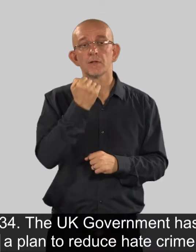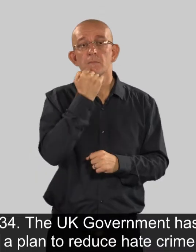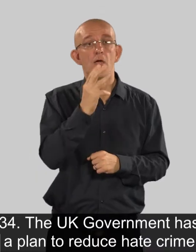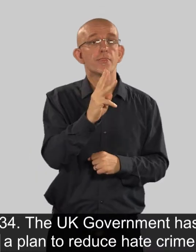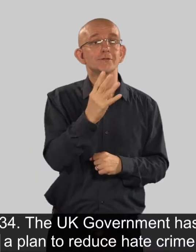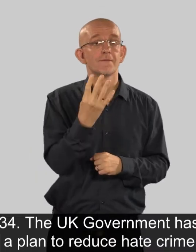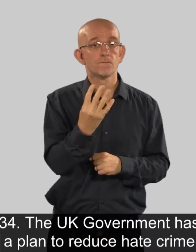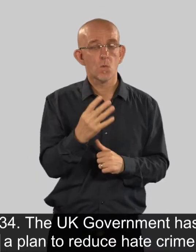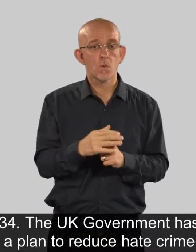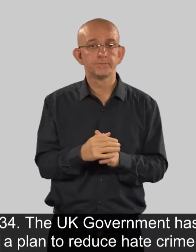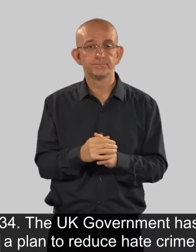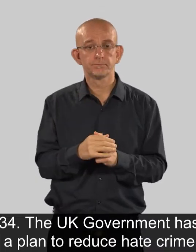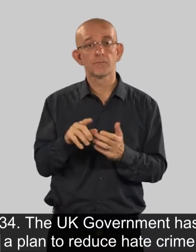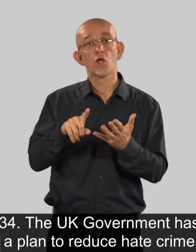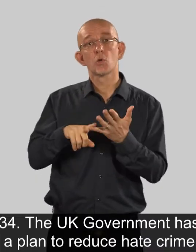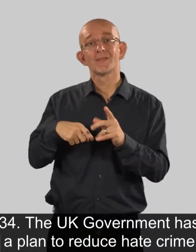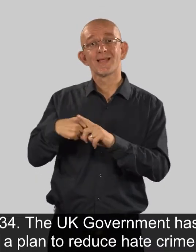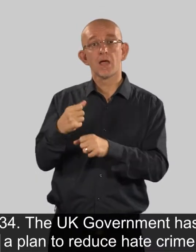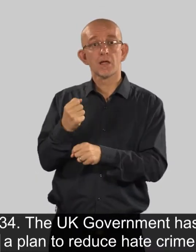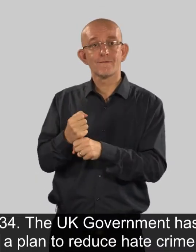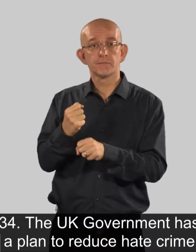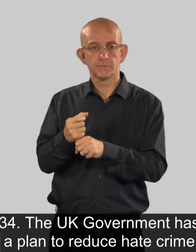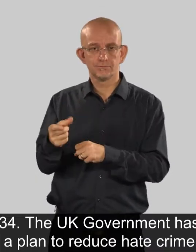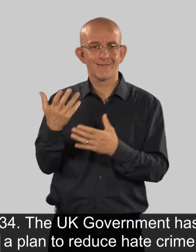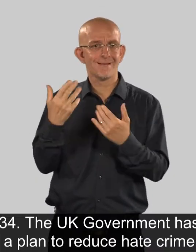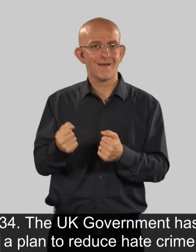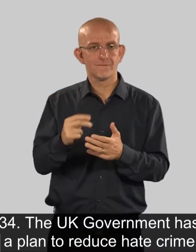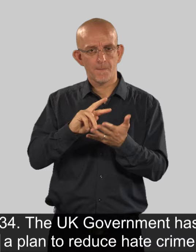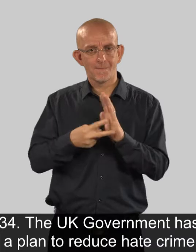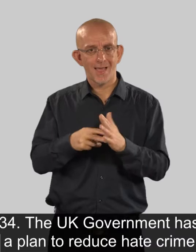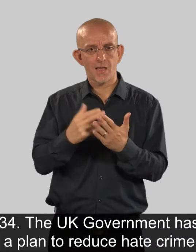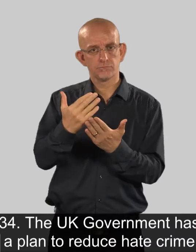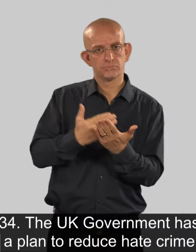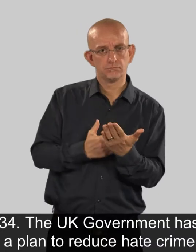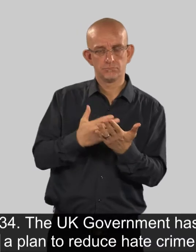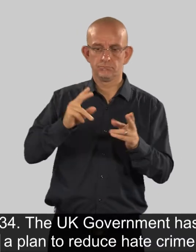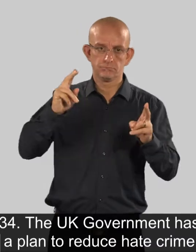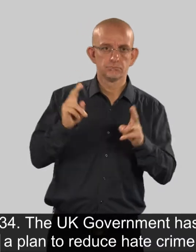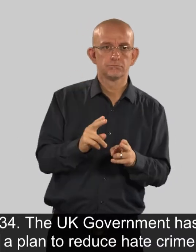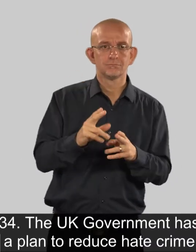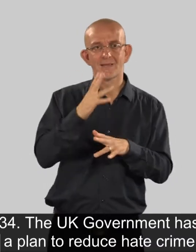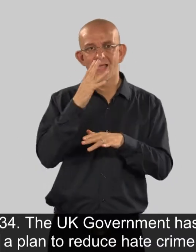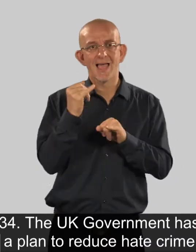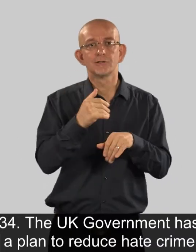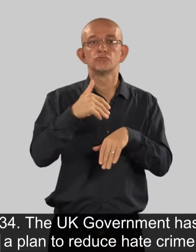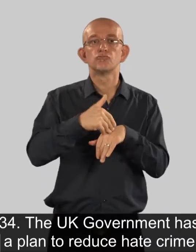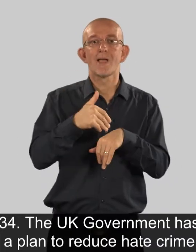34. The UK government has a plan to reduce hate crime against all people,